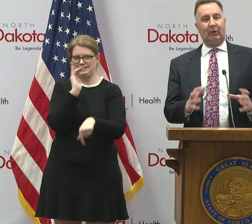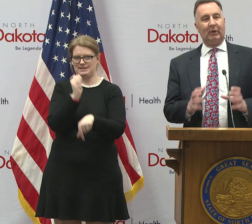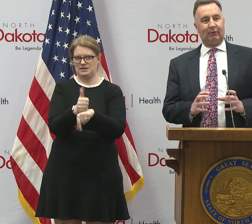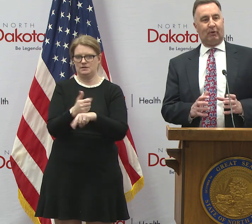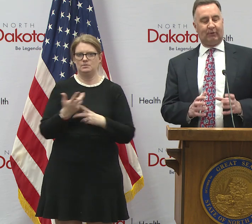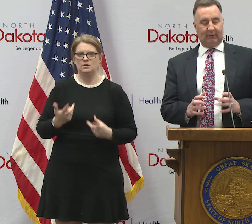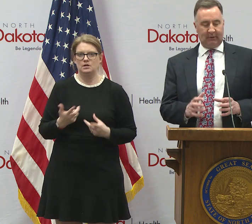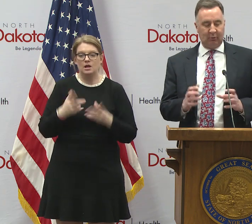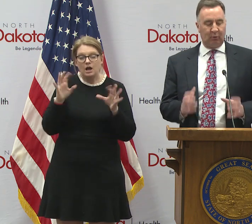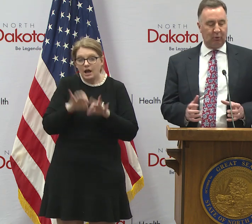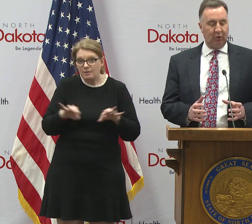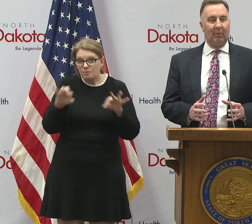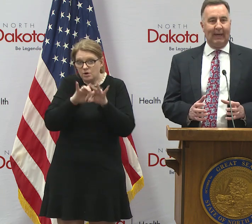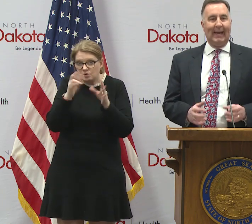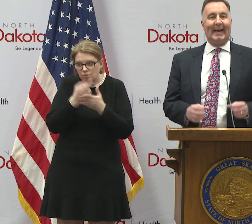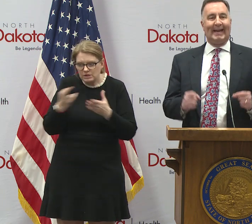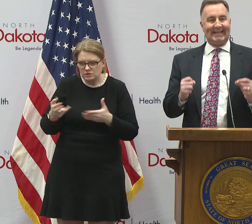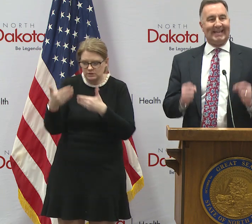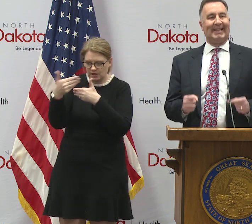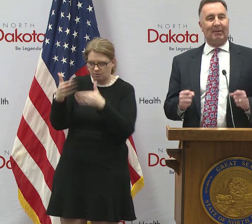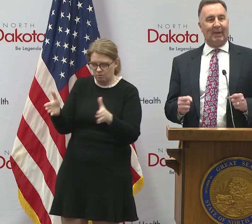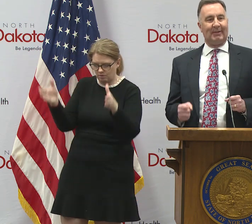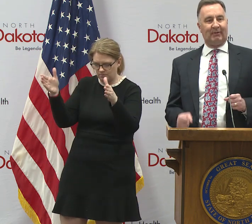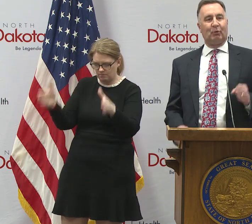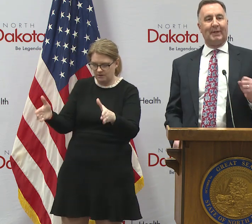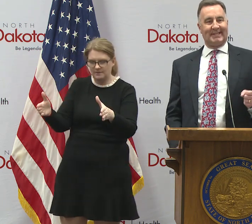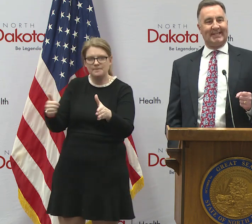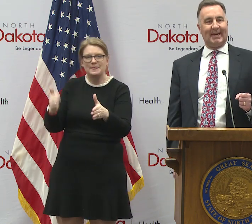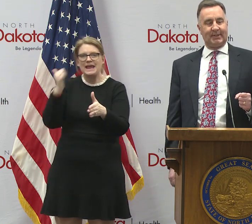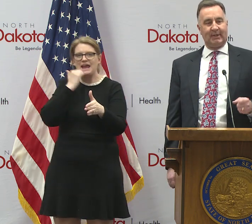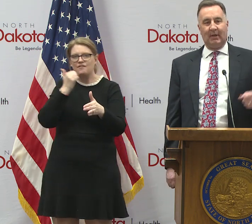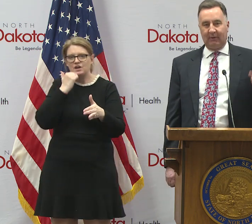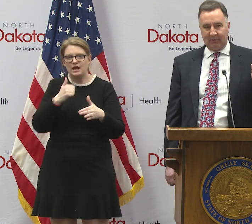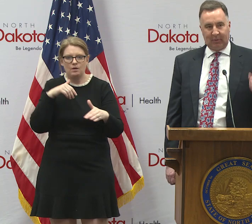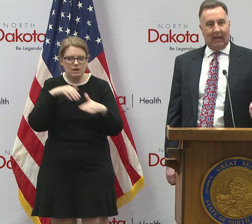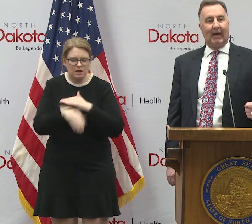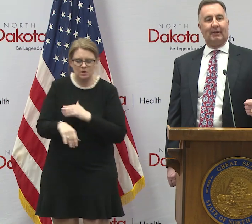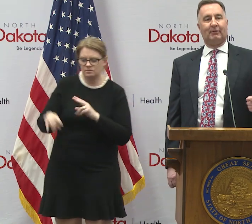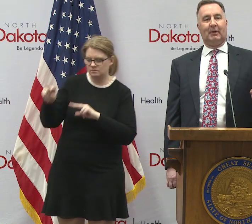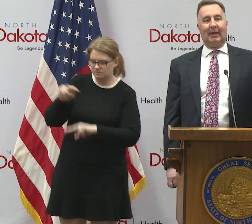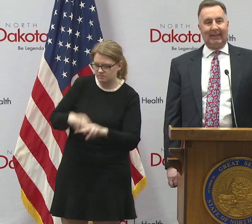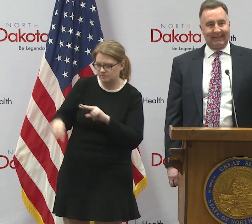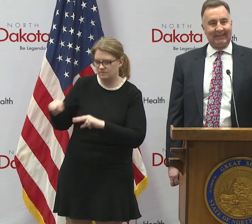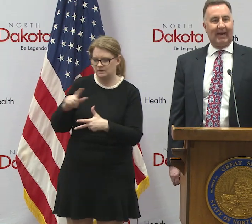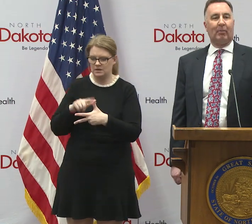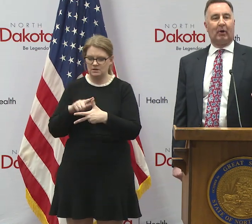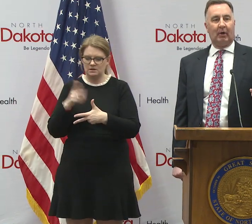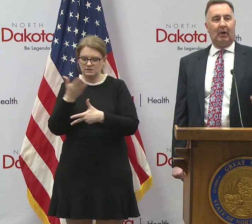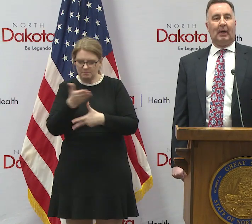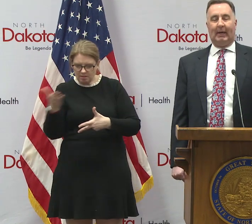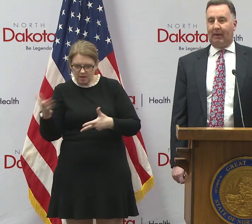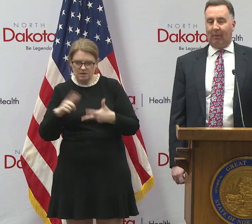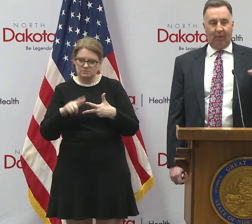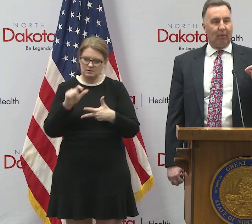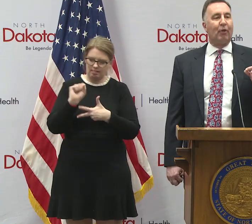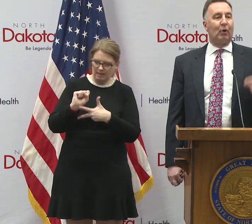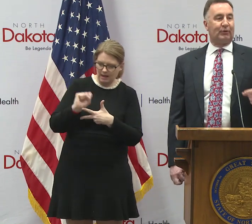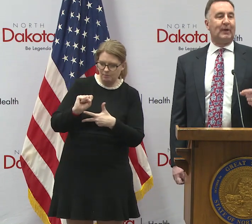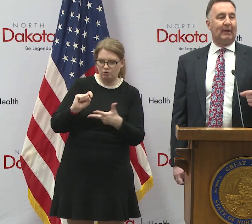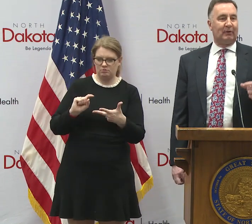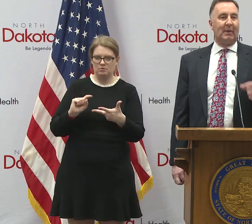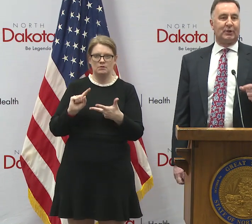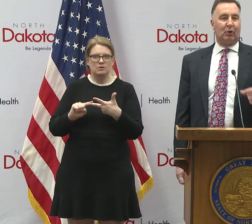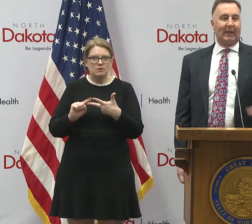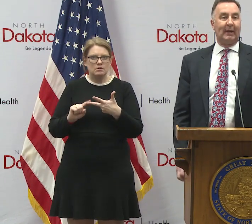of our key resources into a room, and on a daily basis we assess supplies, labor,